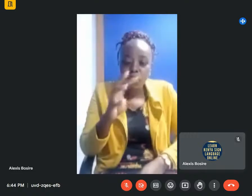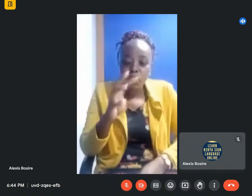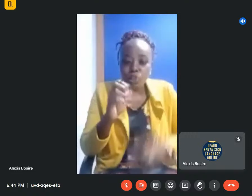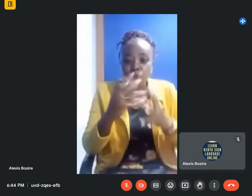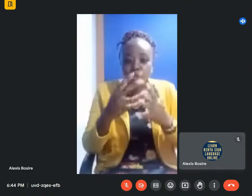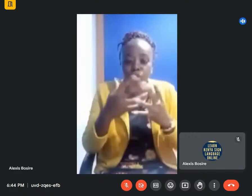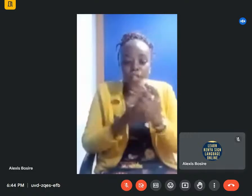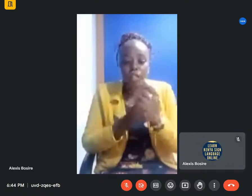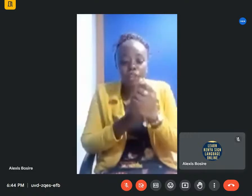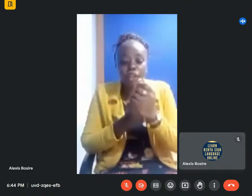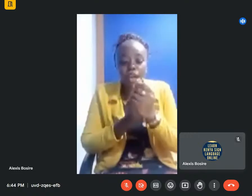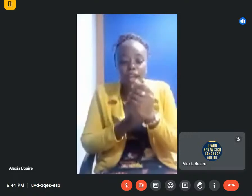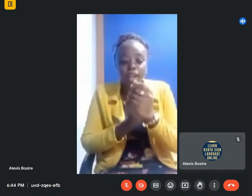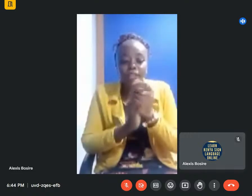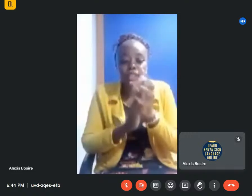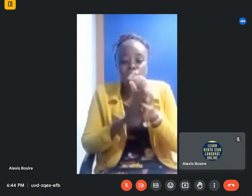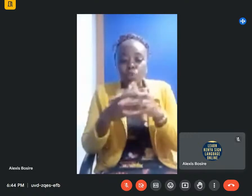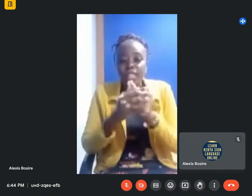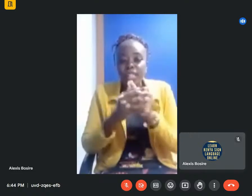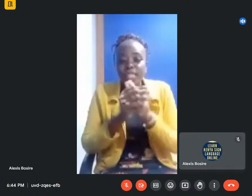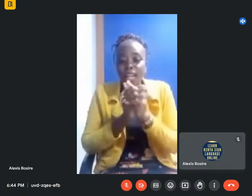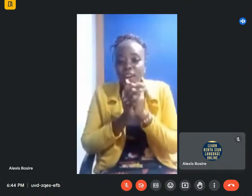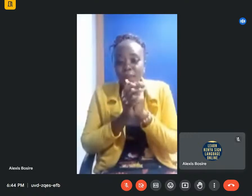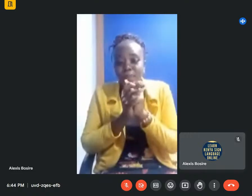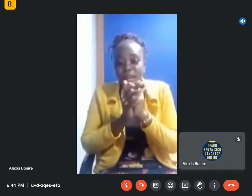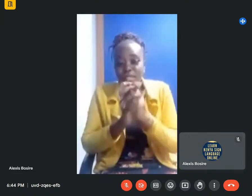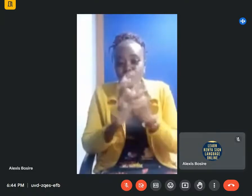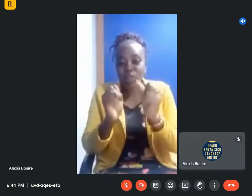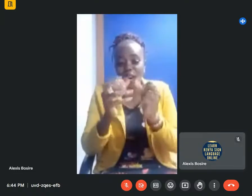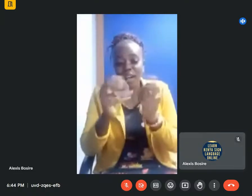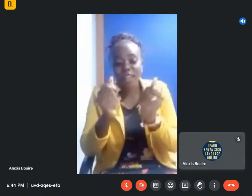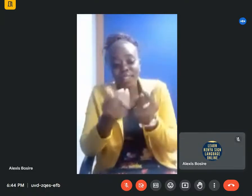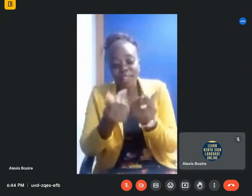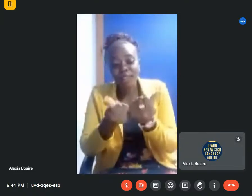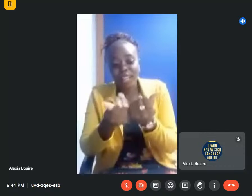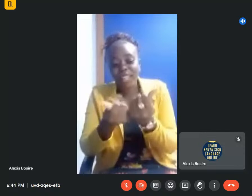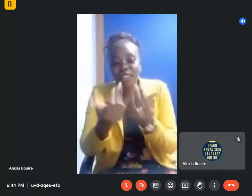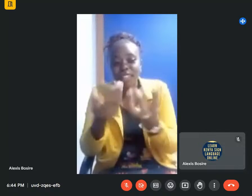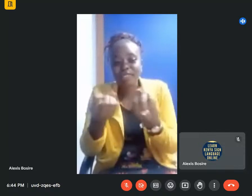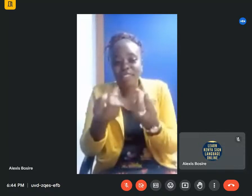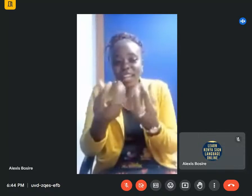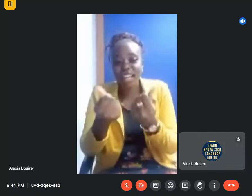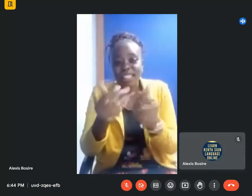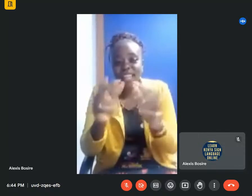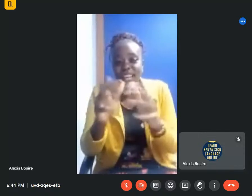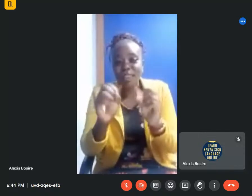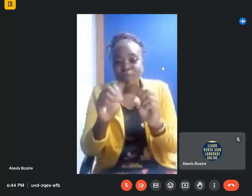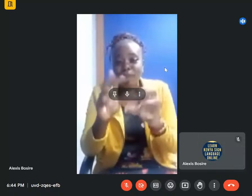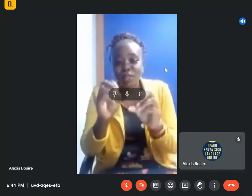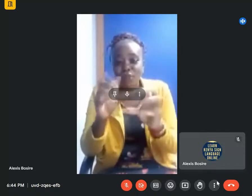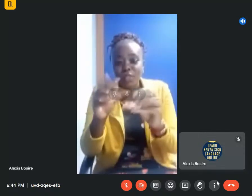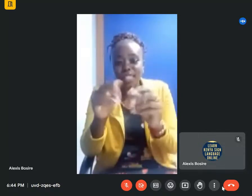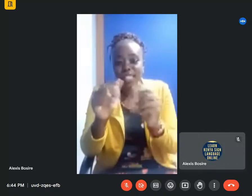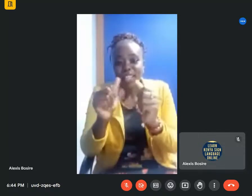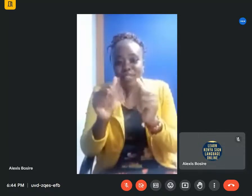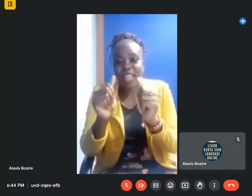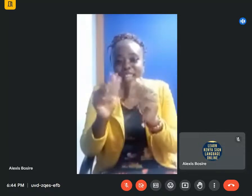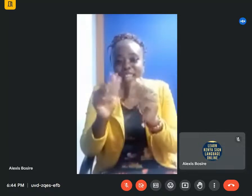want you to easen your muscles, your, what are they called? The fingers, the muscles, so that you